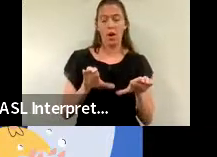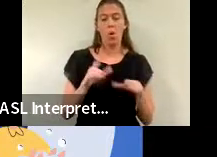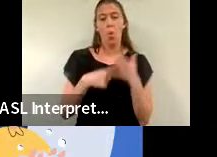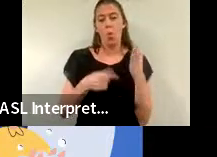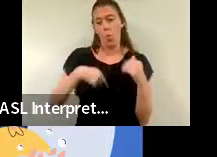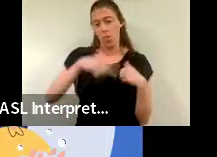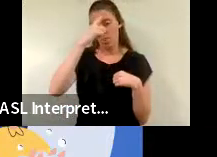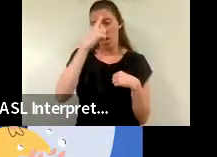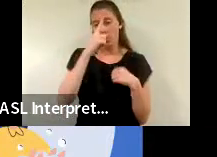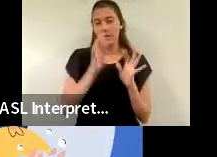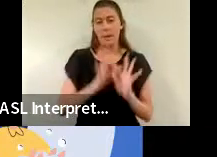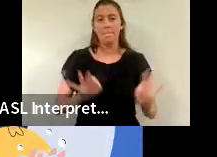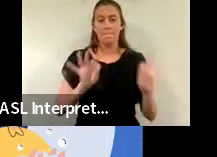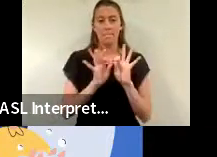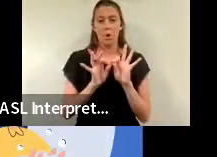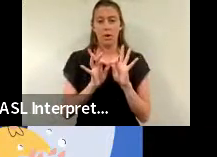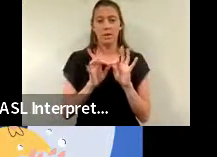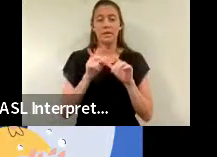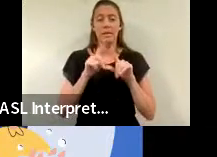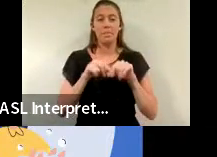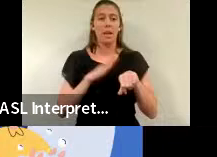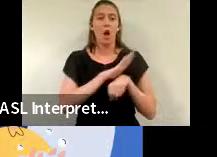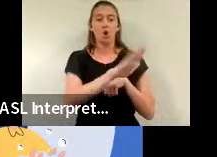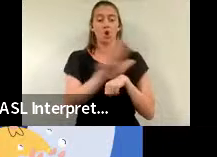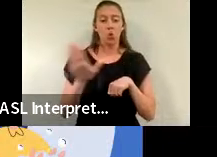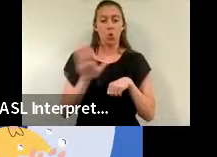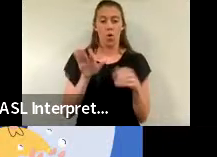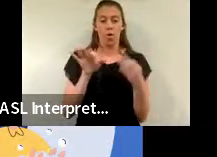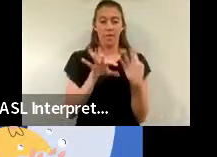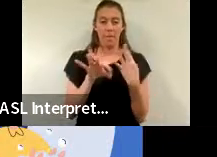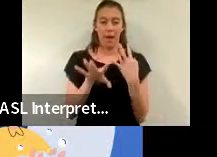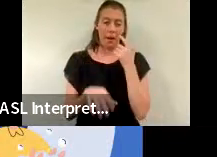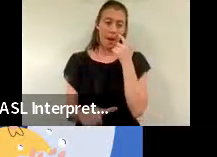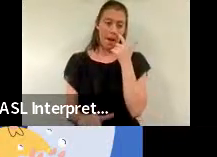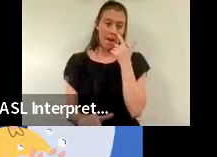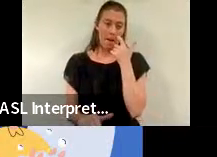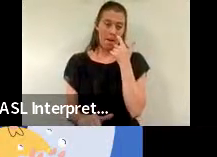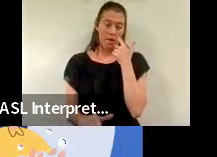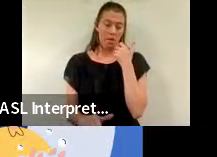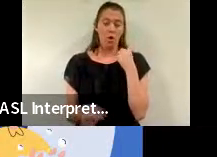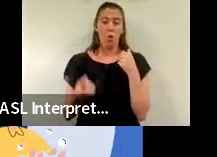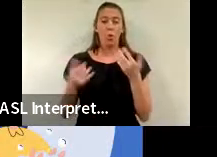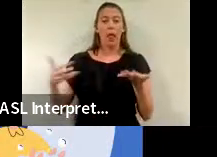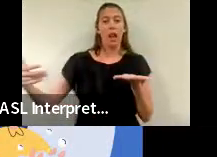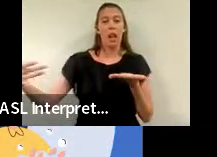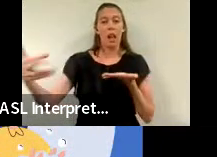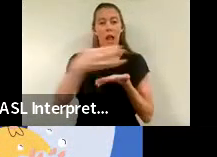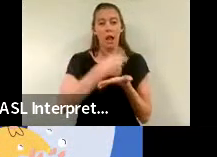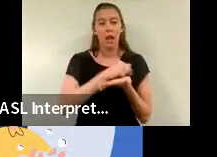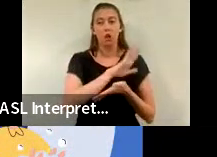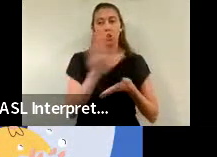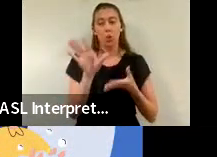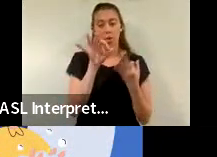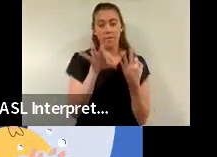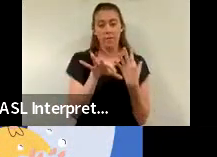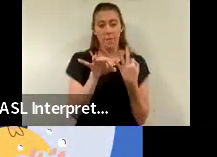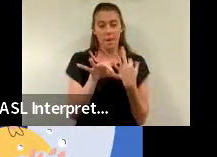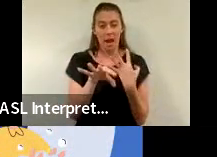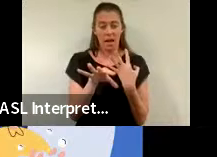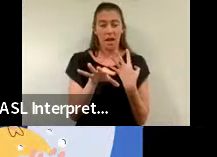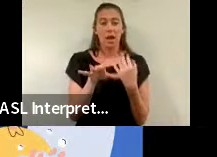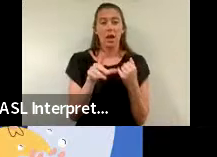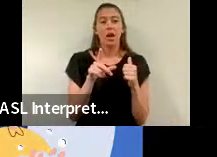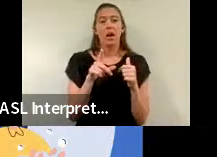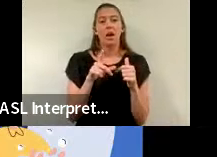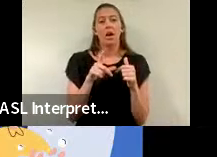we've done is we took your feedback and we vetted that. We went to our the main units within the